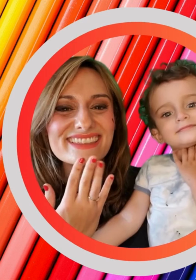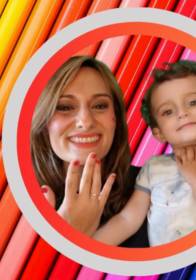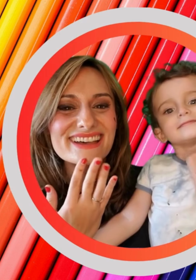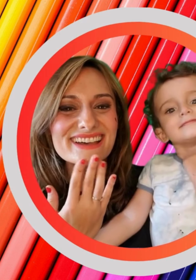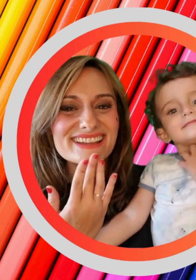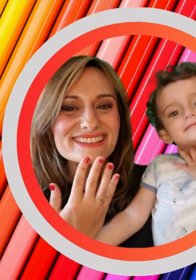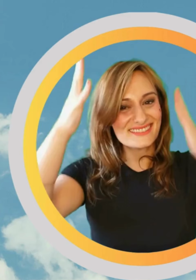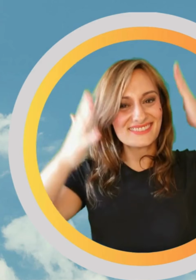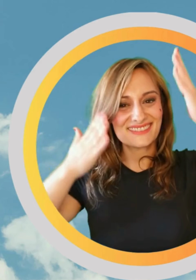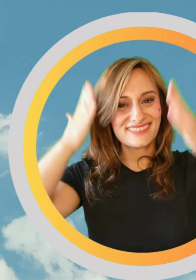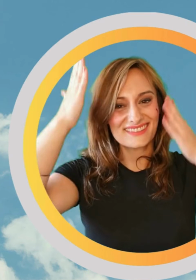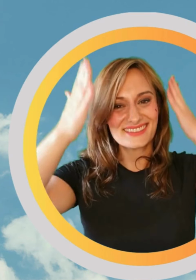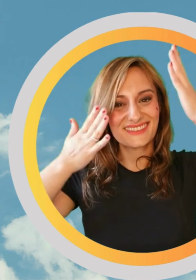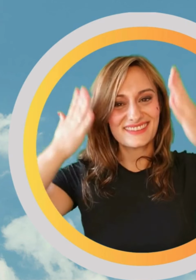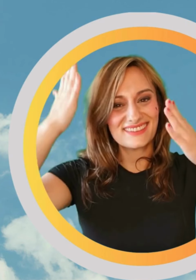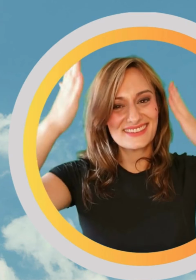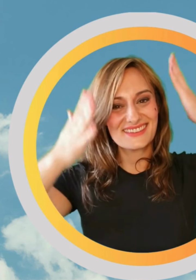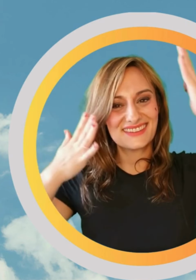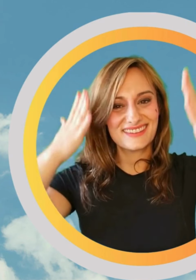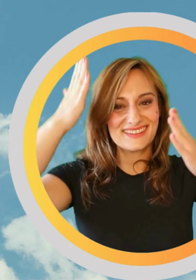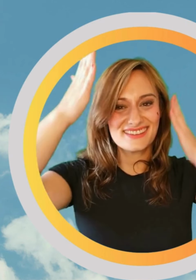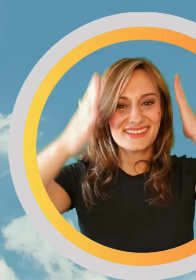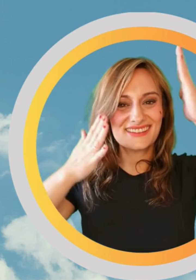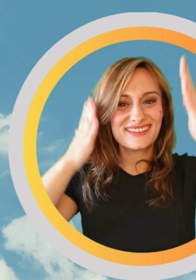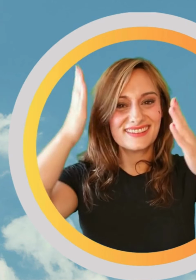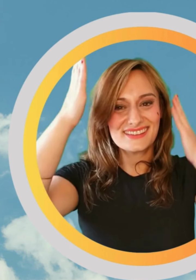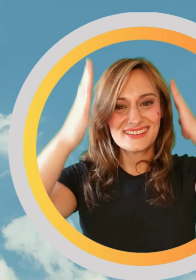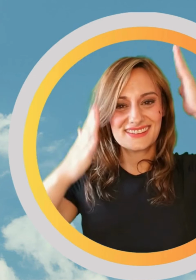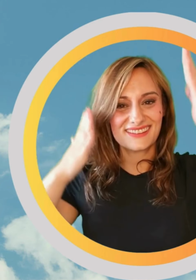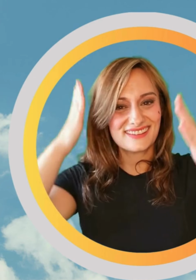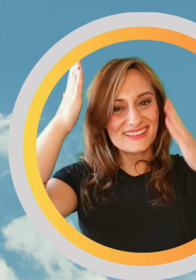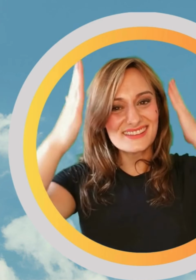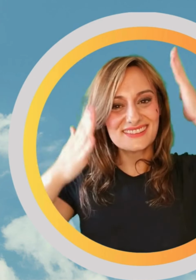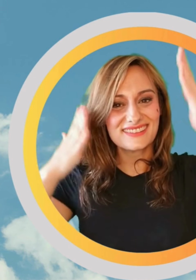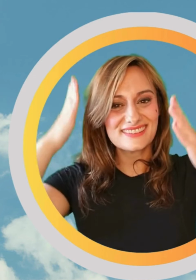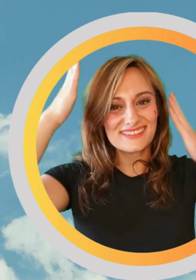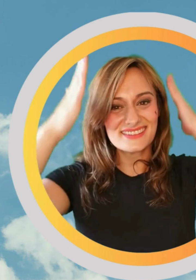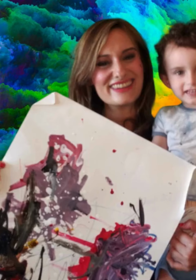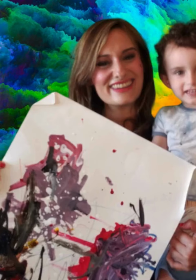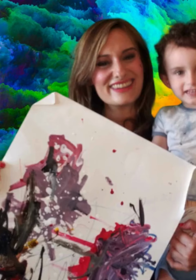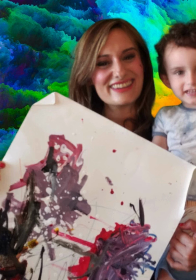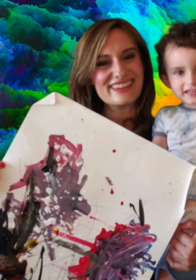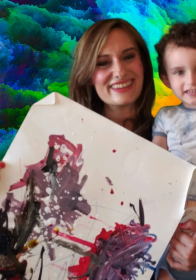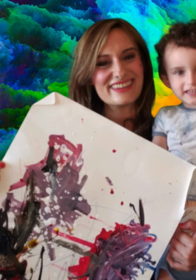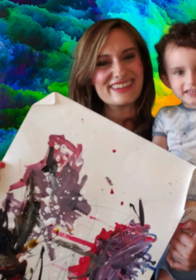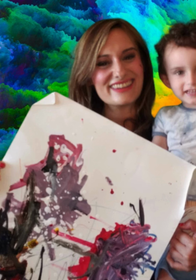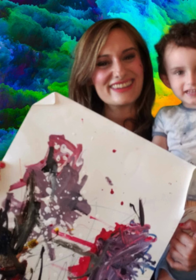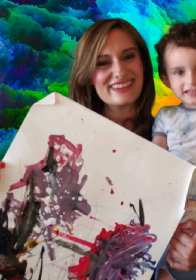Yep, that's